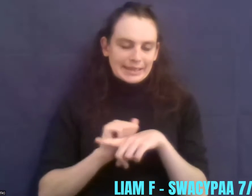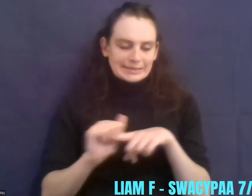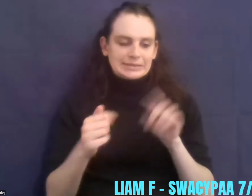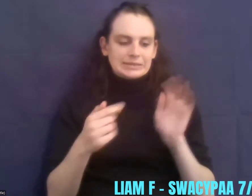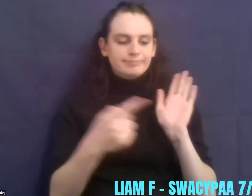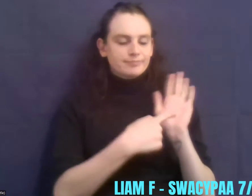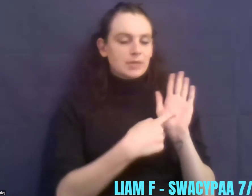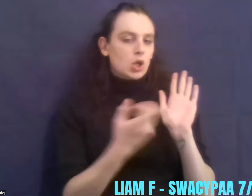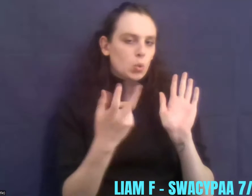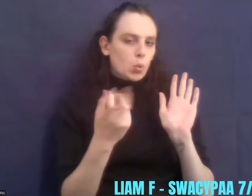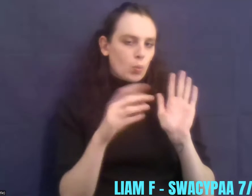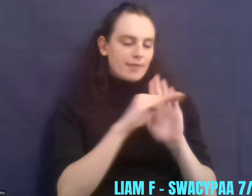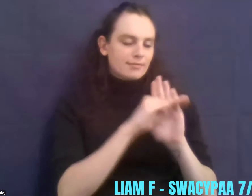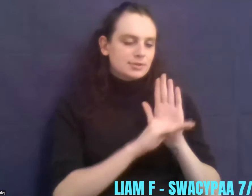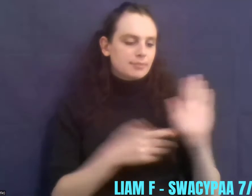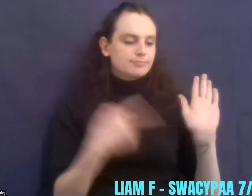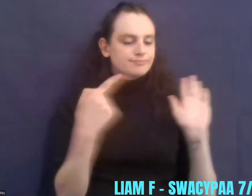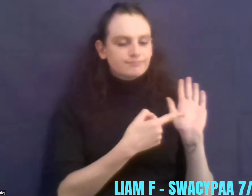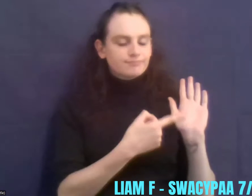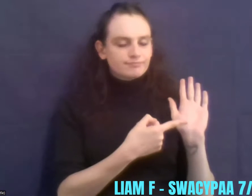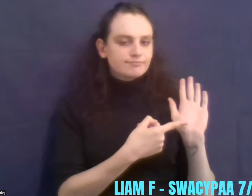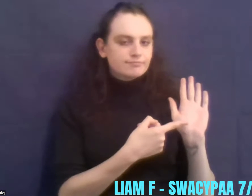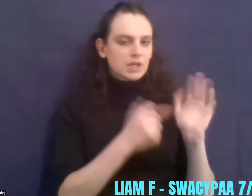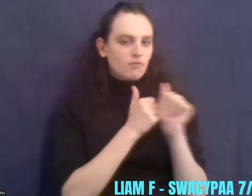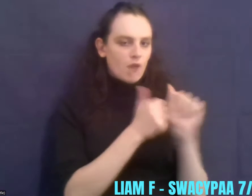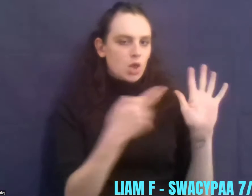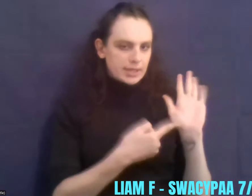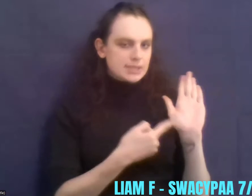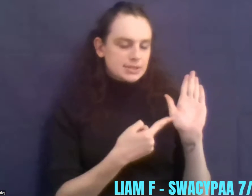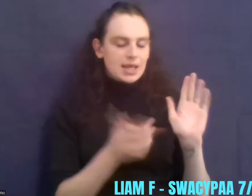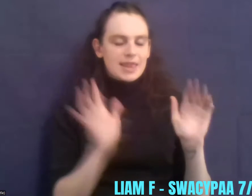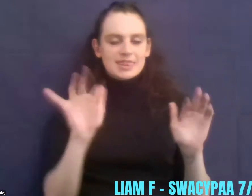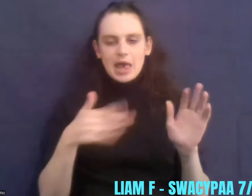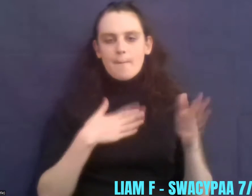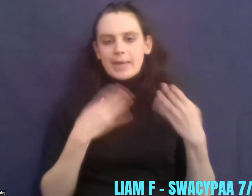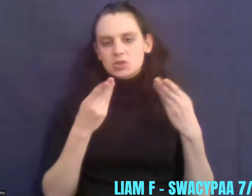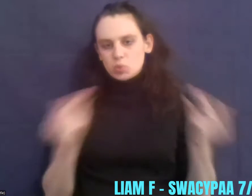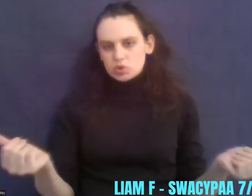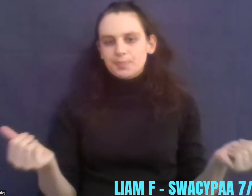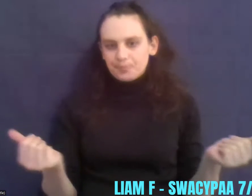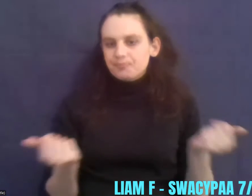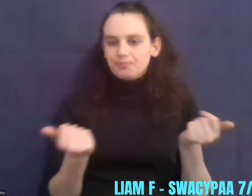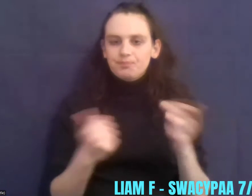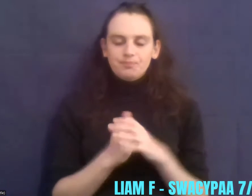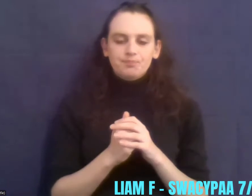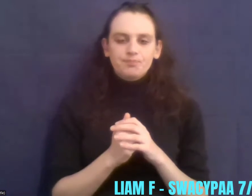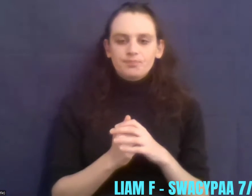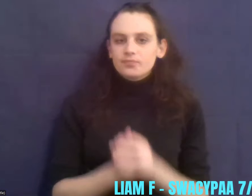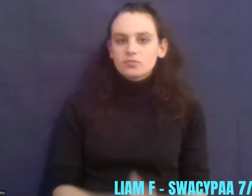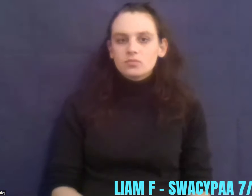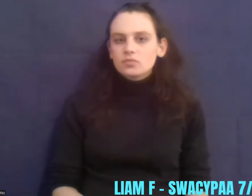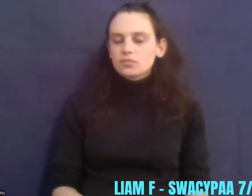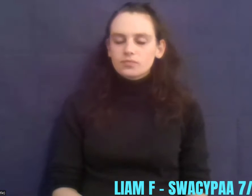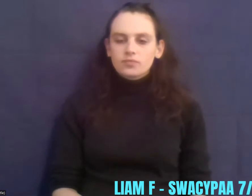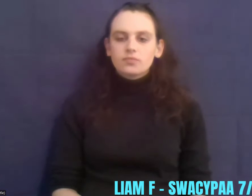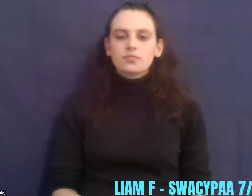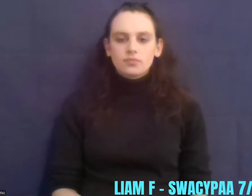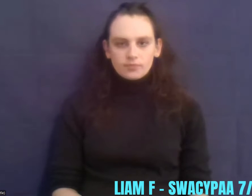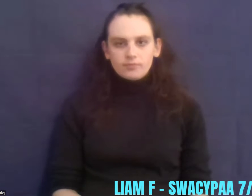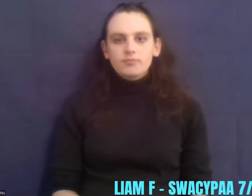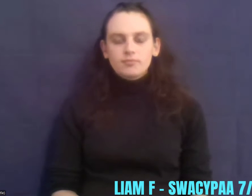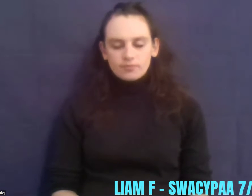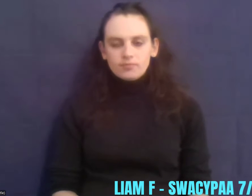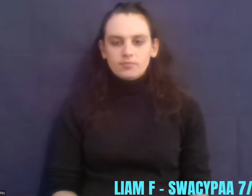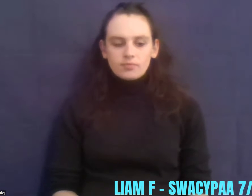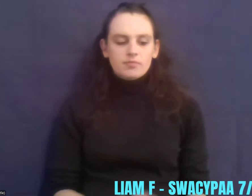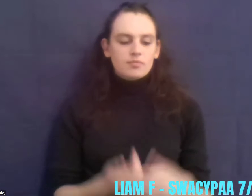Alcoholics Anonymous. That has been my solution to the problems that uh, have come